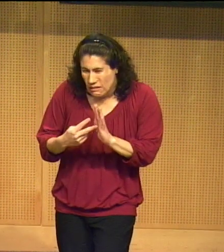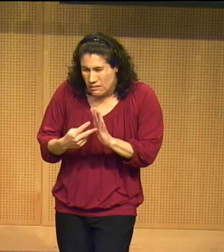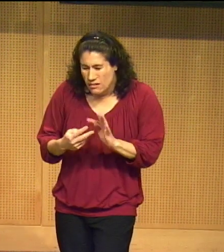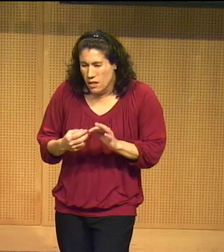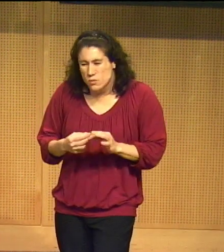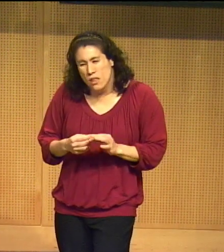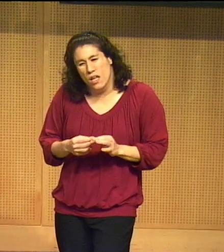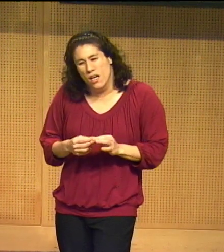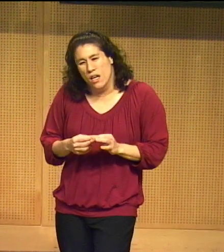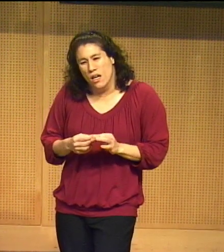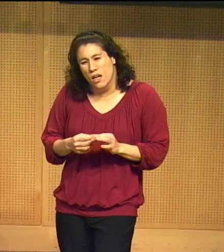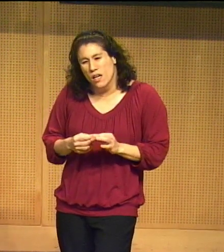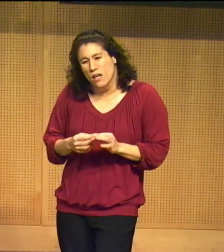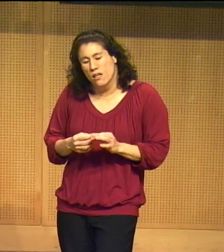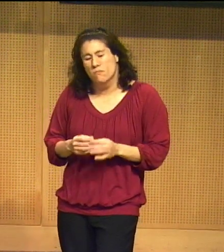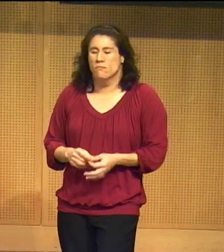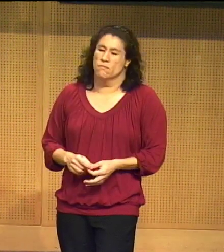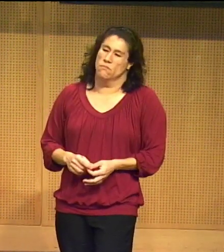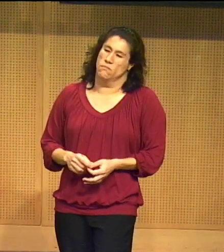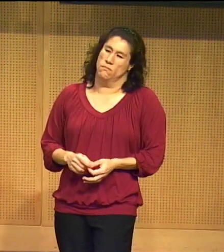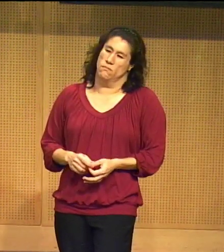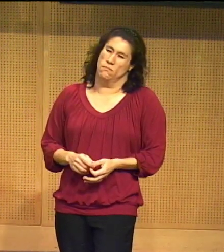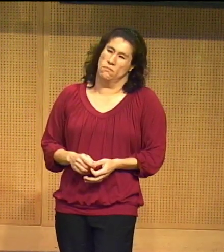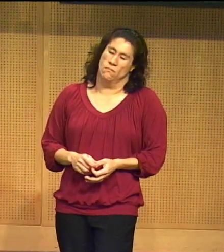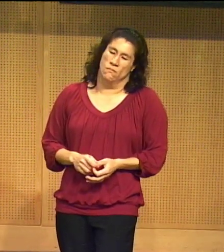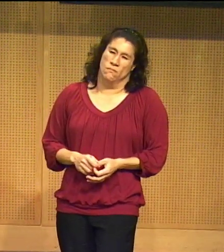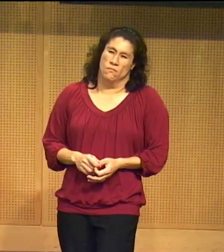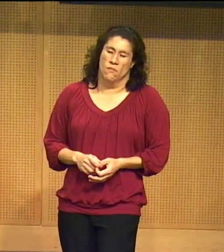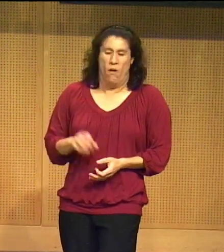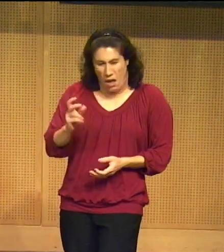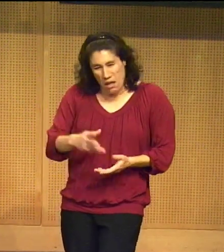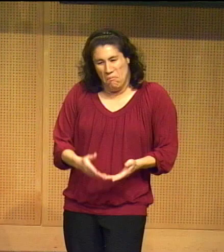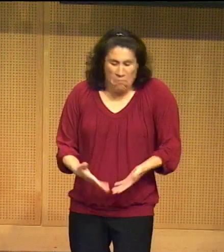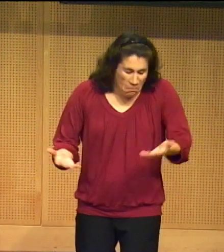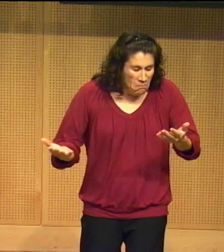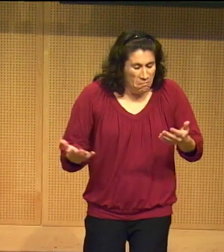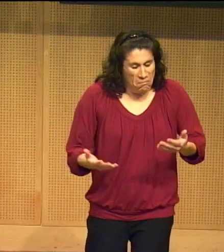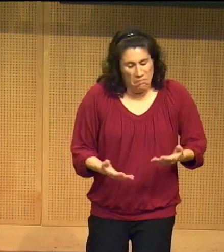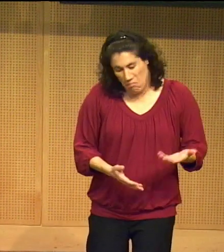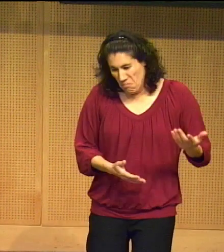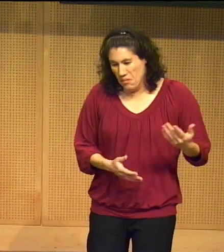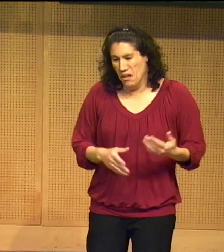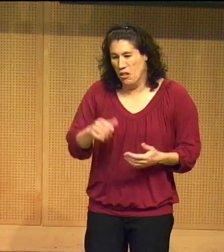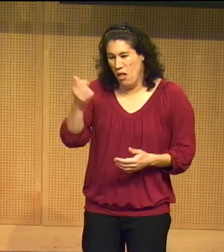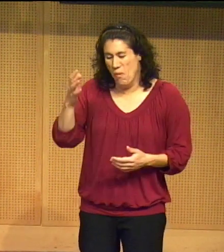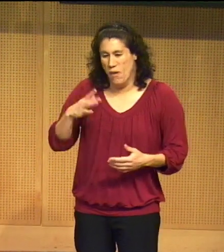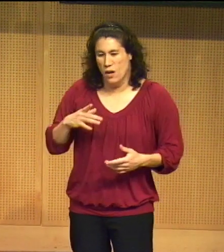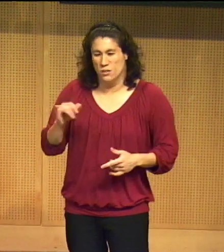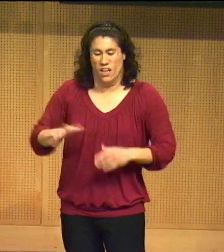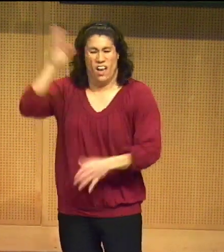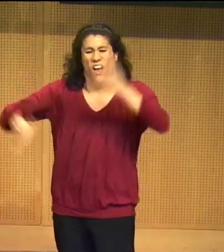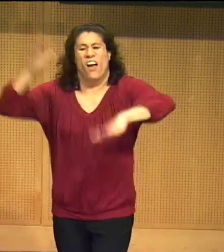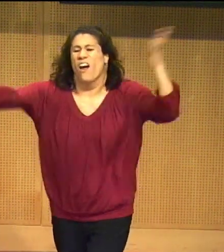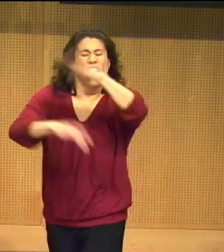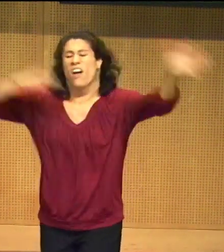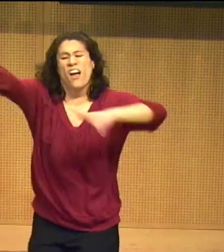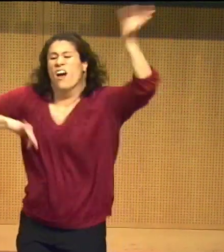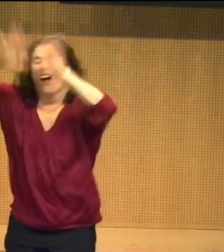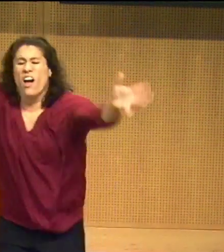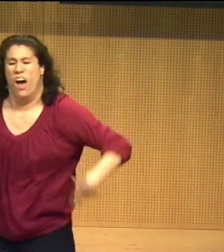And how they react to the fact that I'm deaf is puzzling. So it's like, all right, I just try to move on. Another reaction was like, she did this. I'm like, I don't